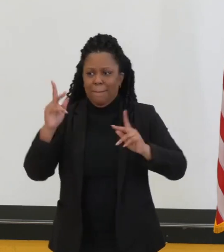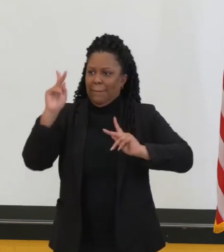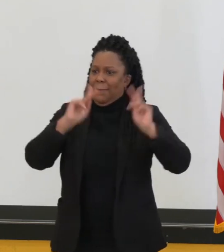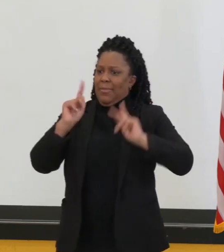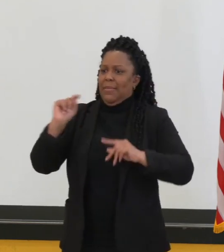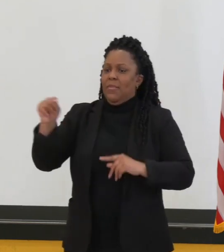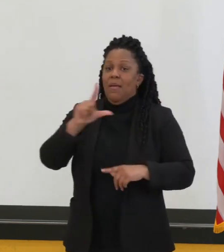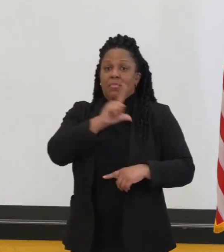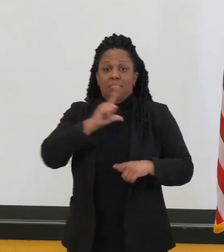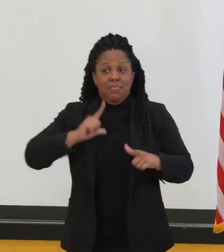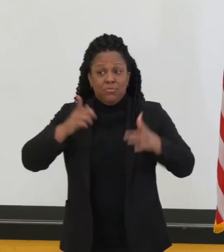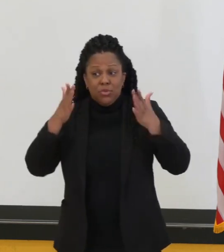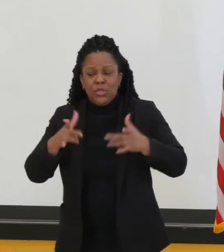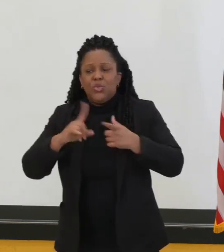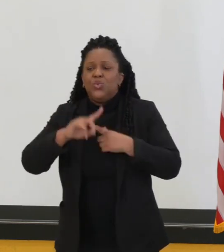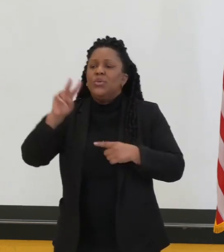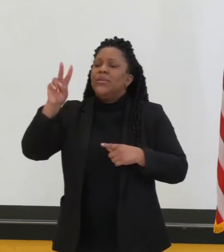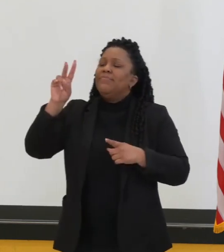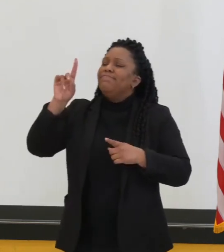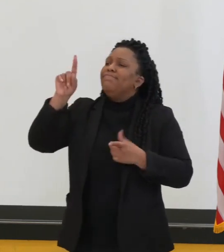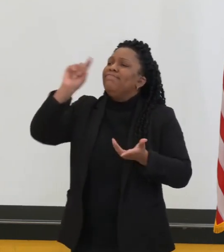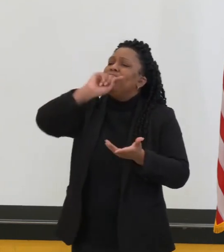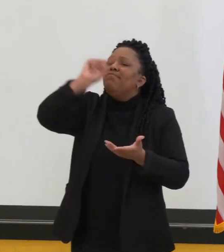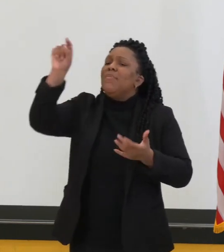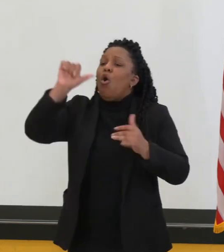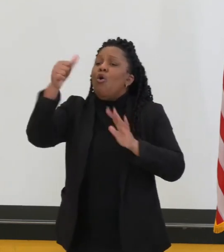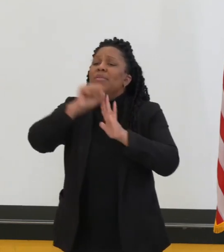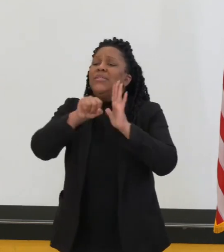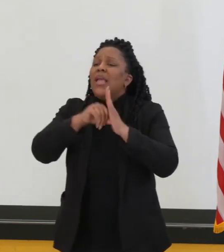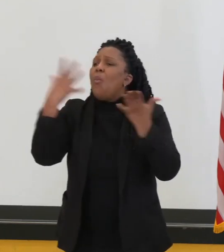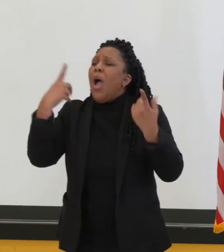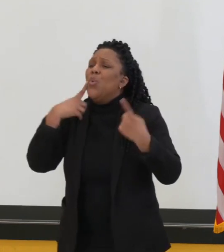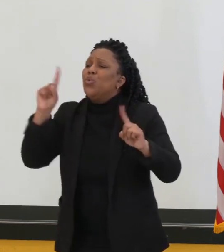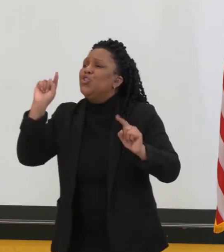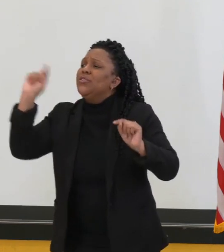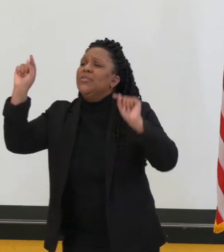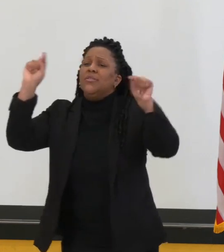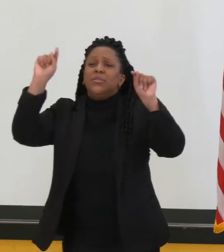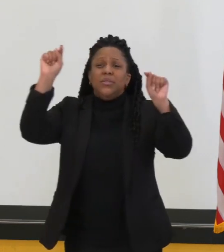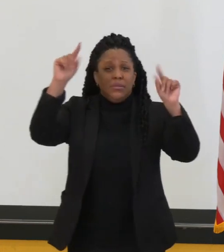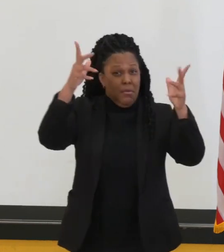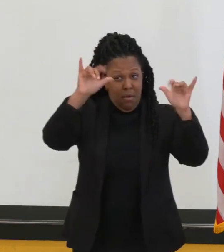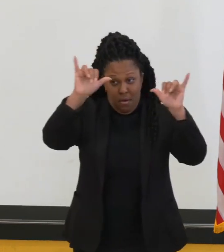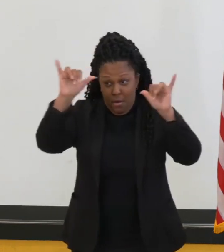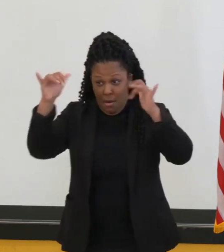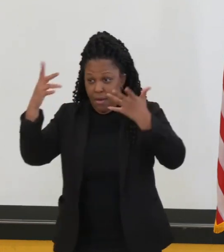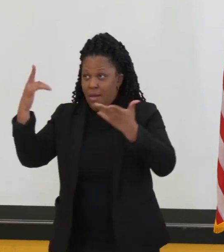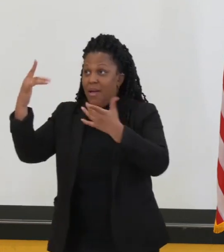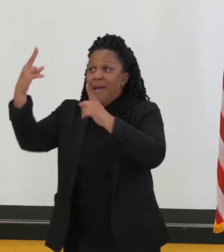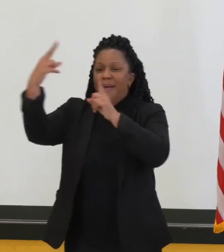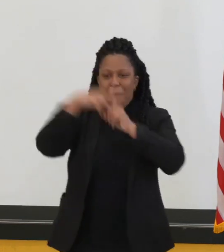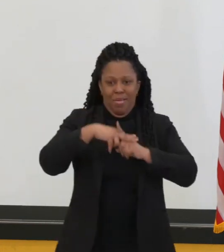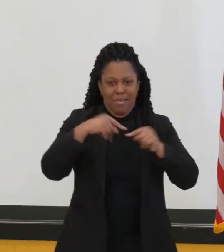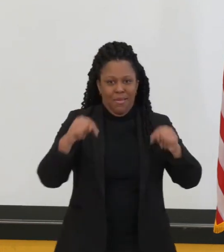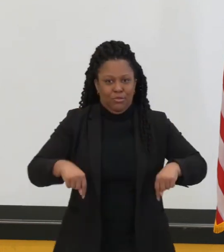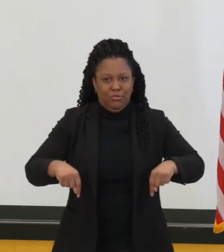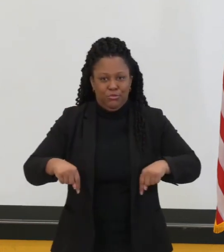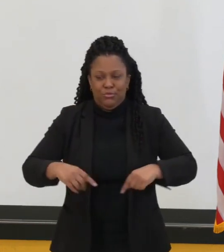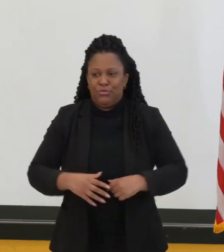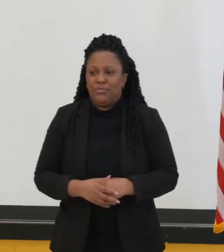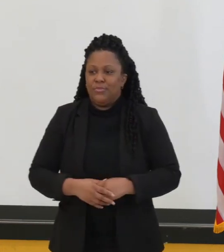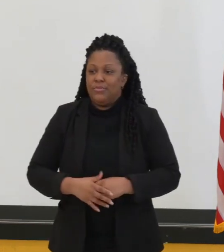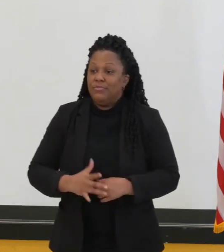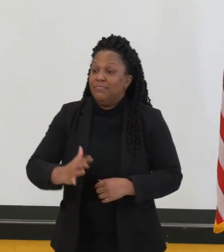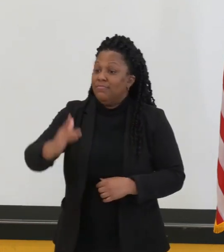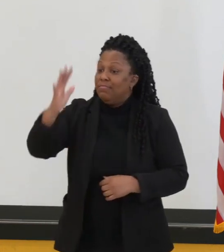work elsewhere. And as I said, just like in May, these were things we agreed upon from community activists to law enforcement